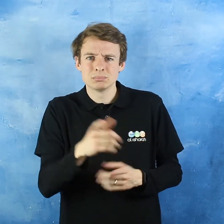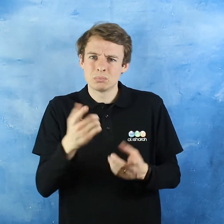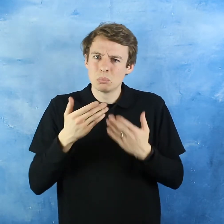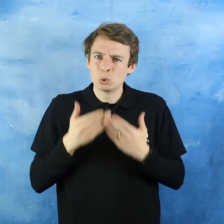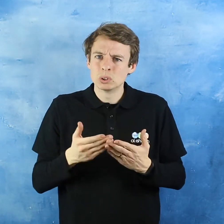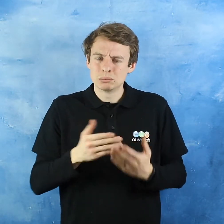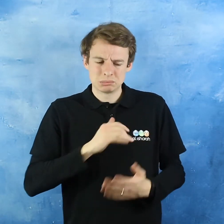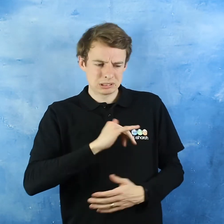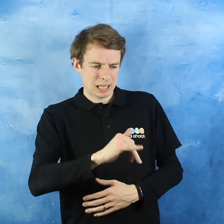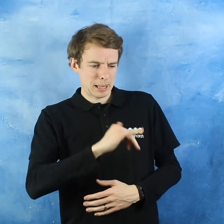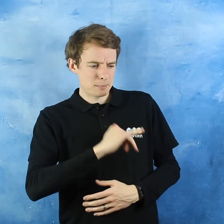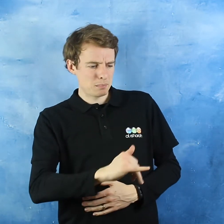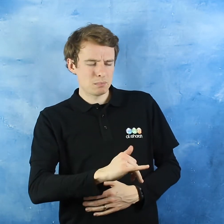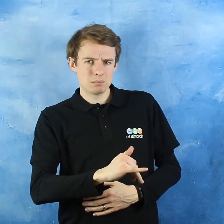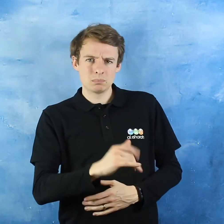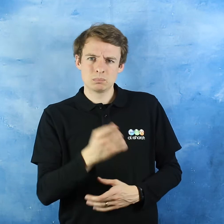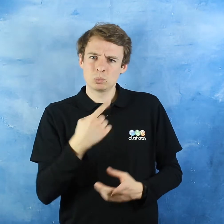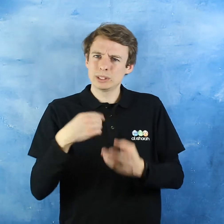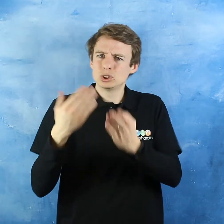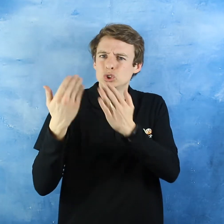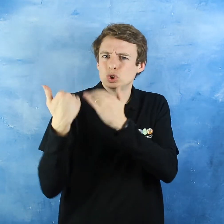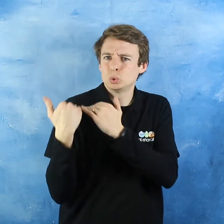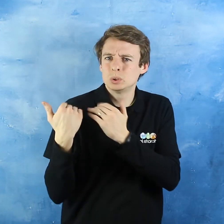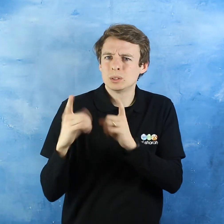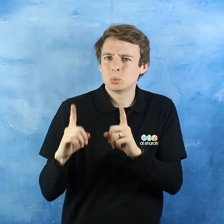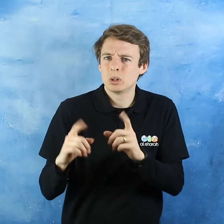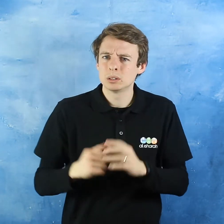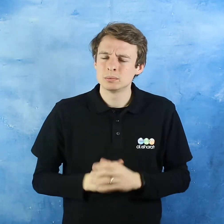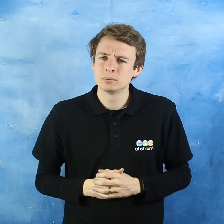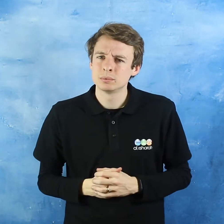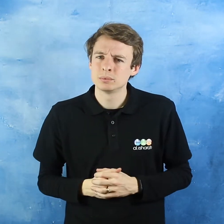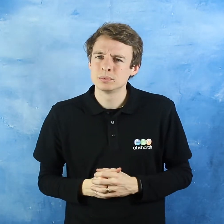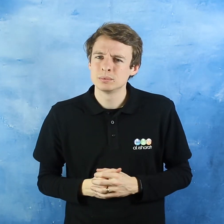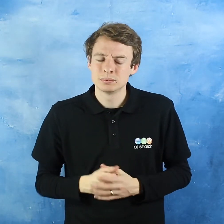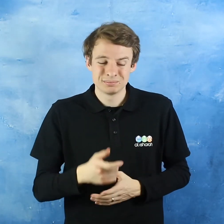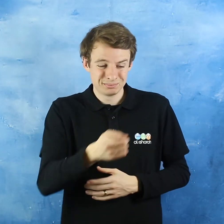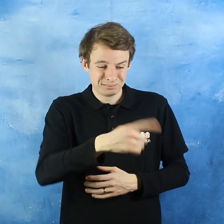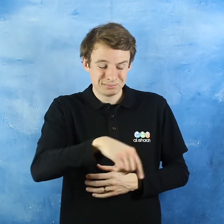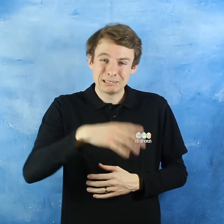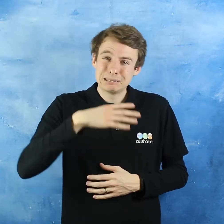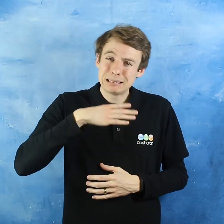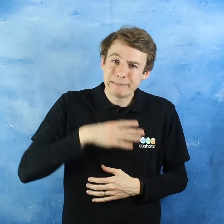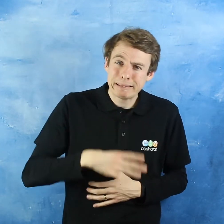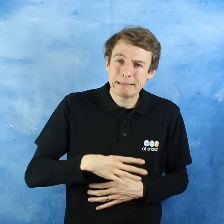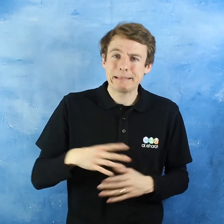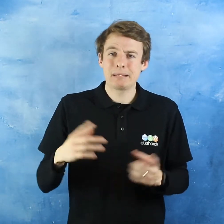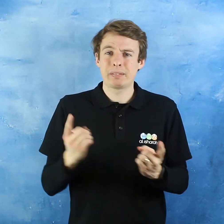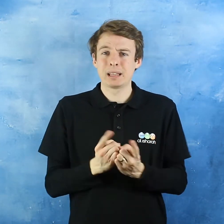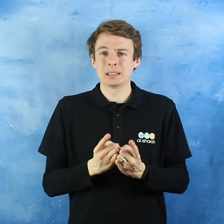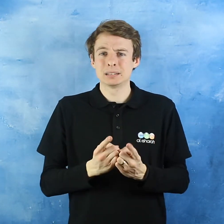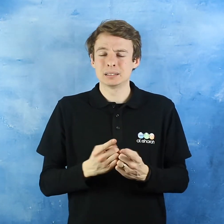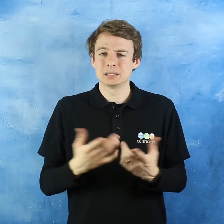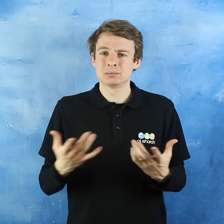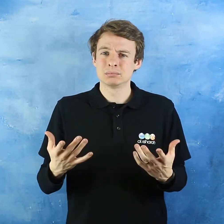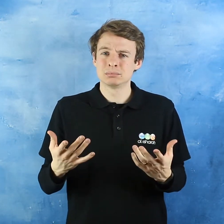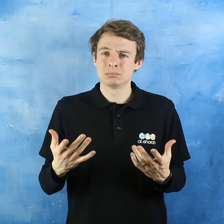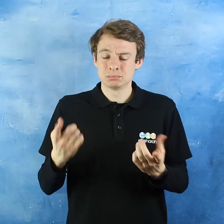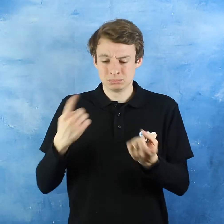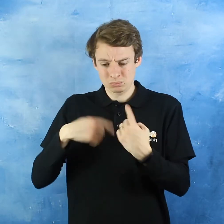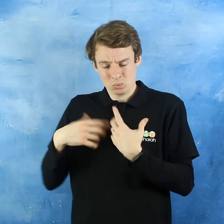relief things. We must help them. While we are eating here, sleeping in a room which is warm, with all